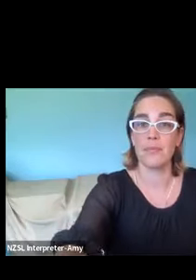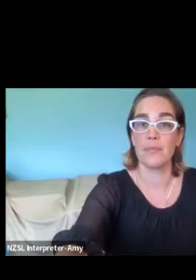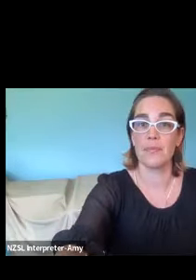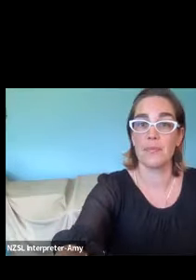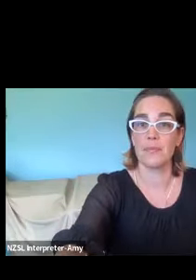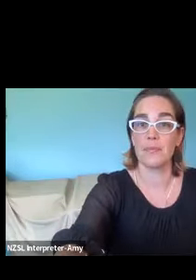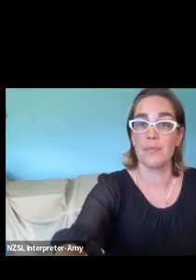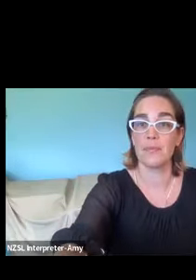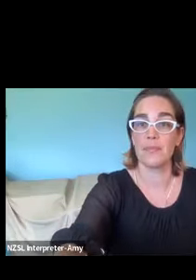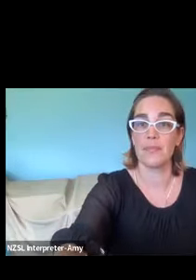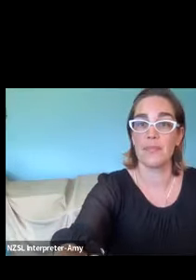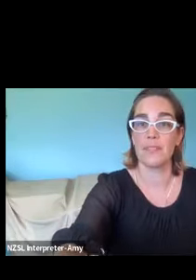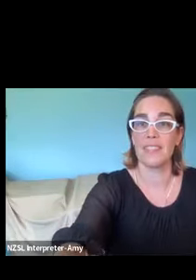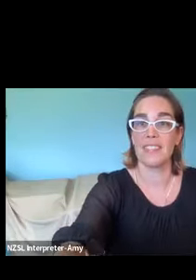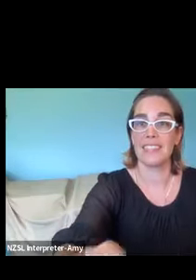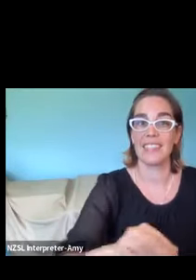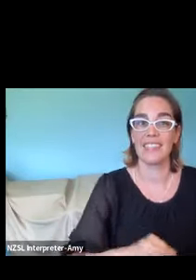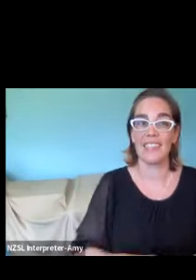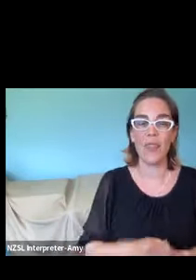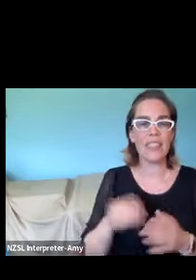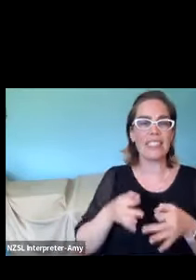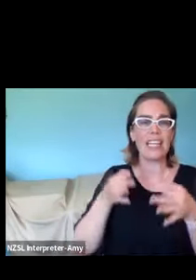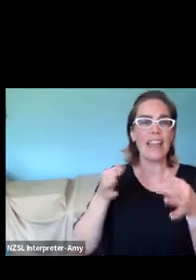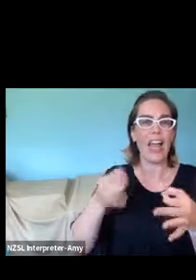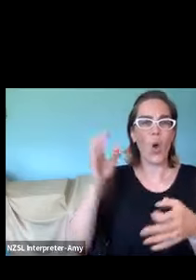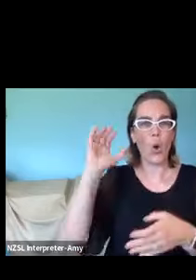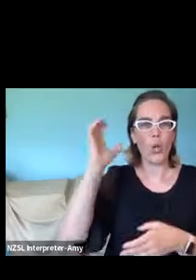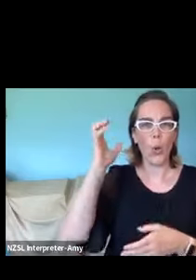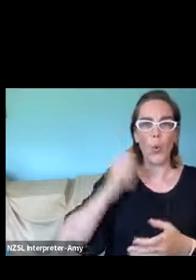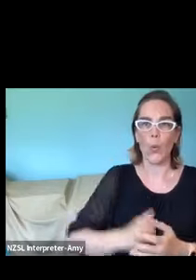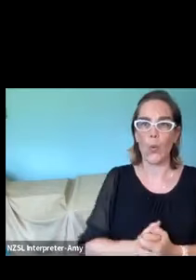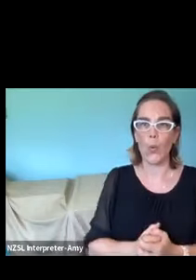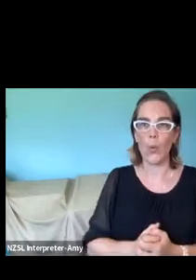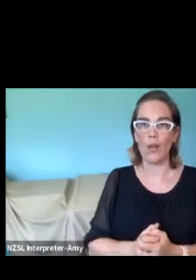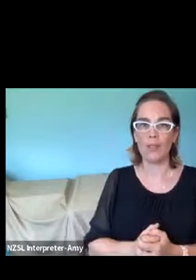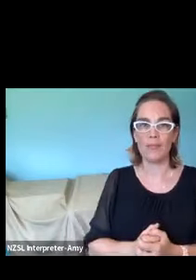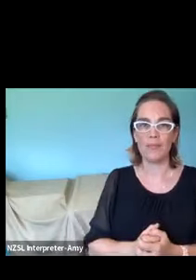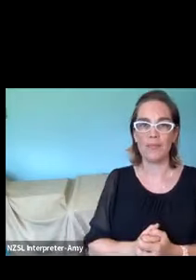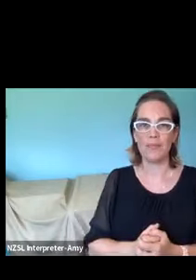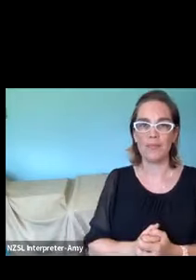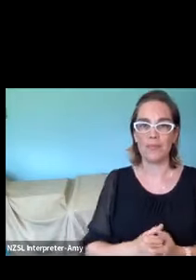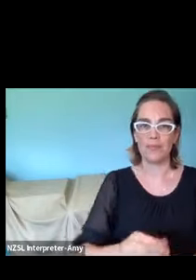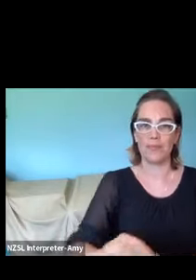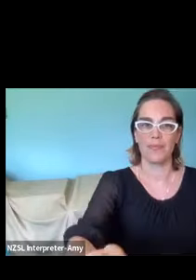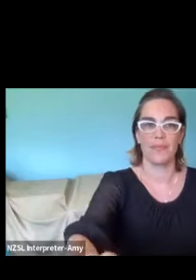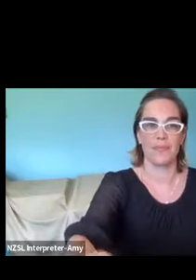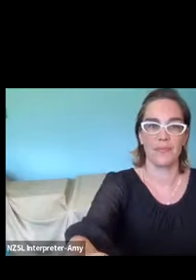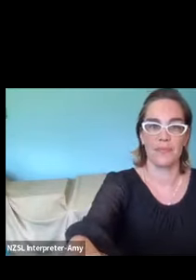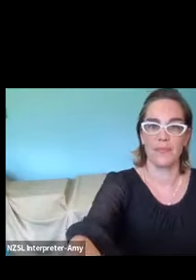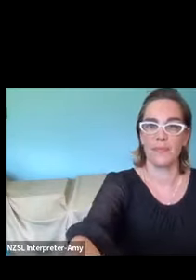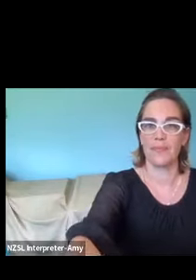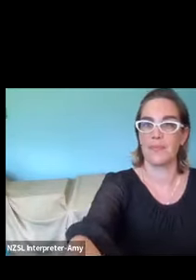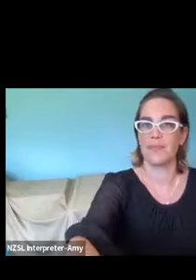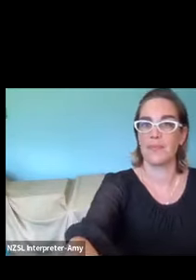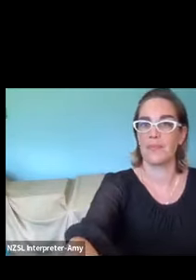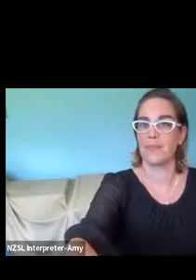thank you. If you could turn on your camera if you'd like to, and your microphone.